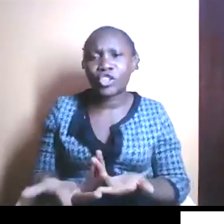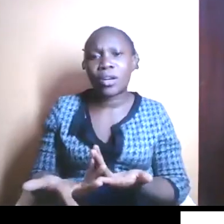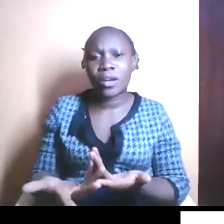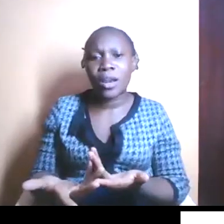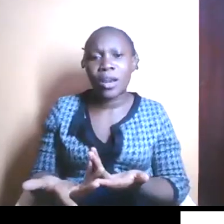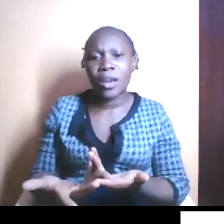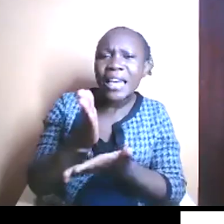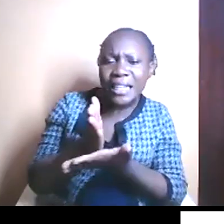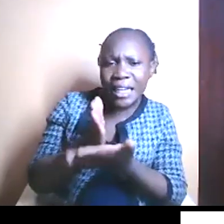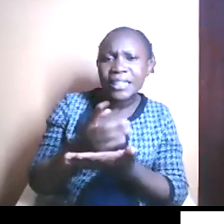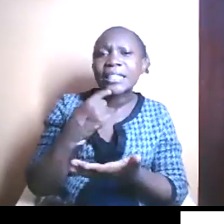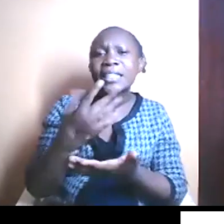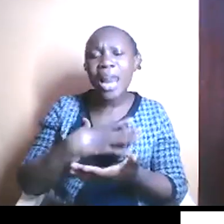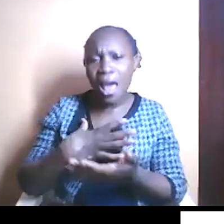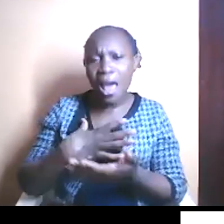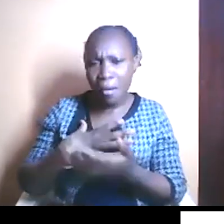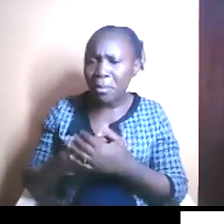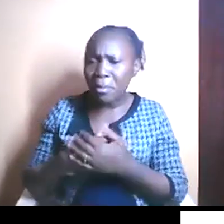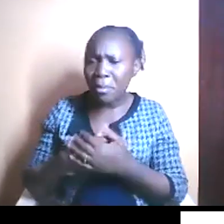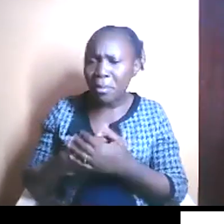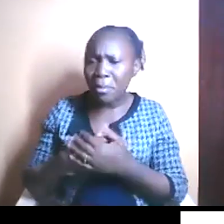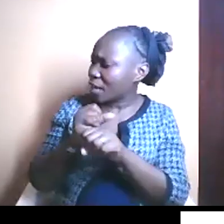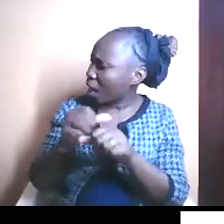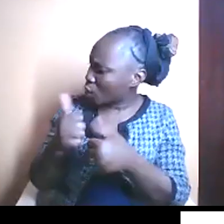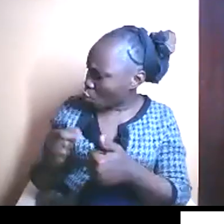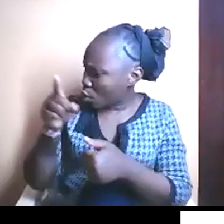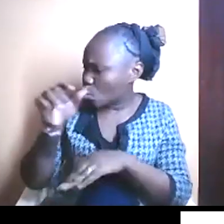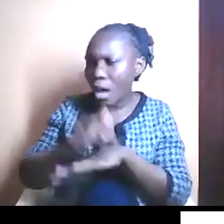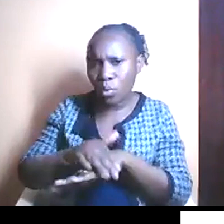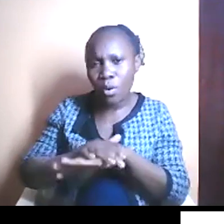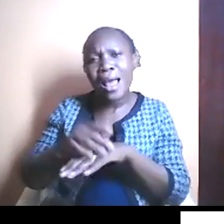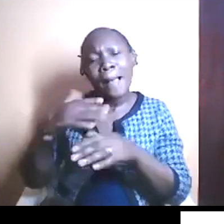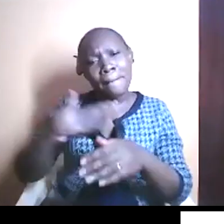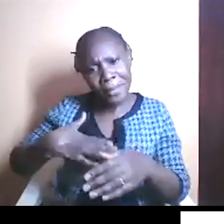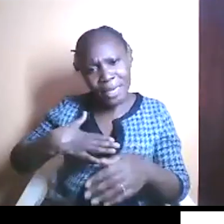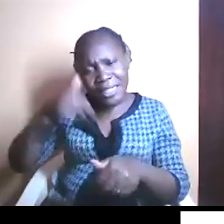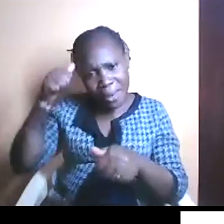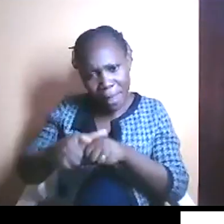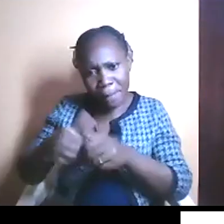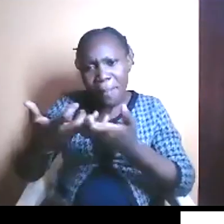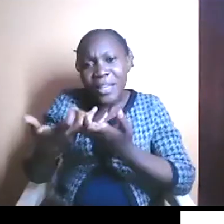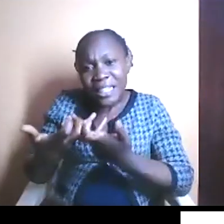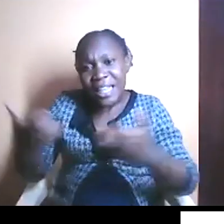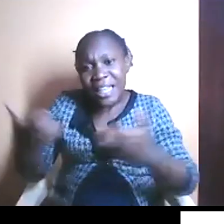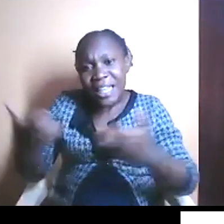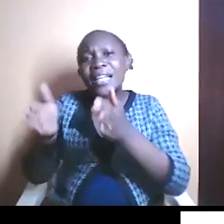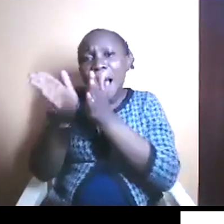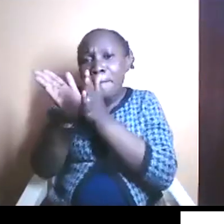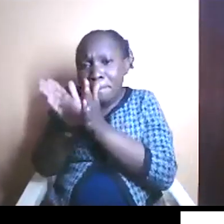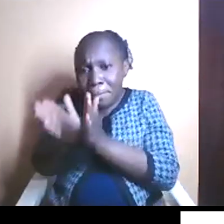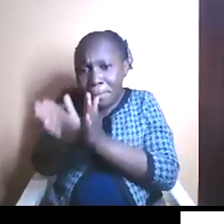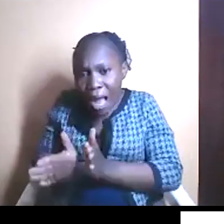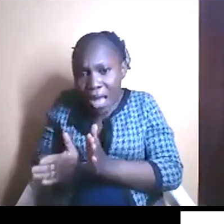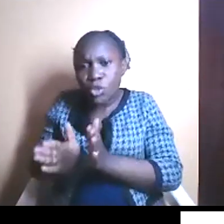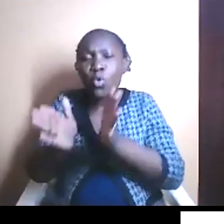about themselves, and always separate the person from the performance, okay? So it's very different degrading somebody as a